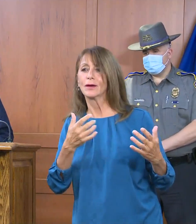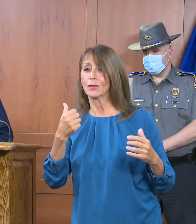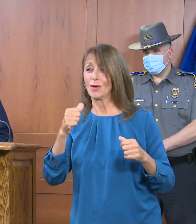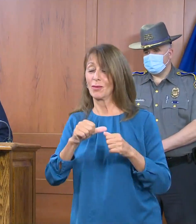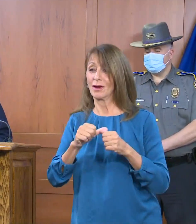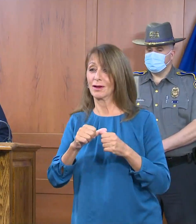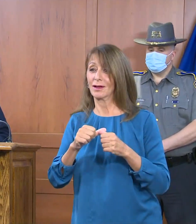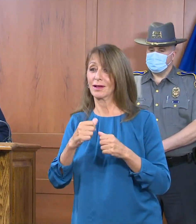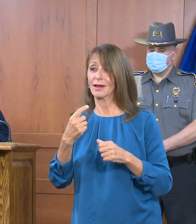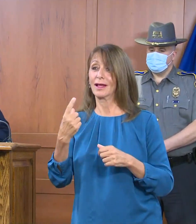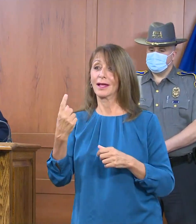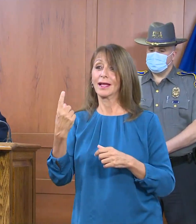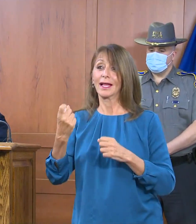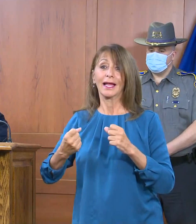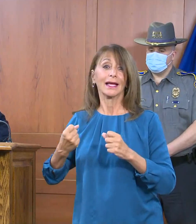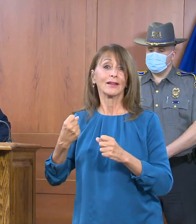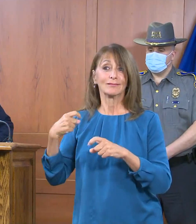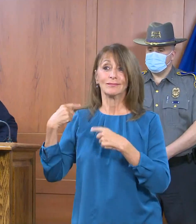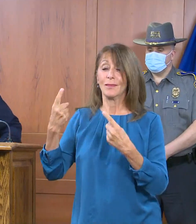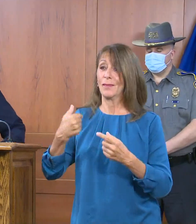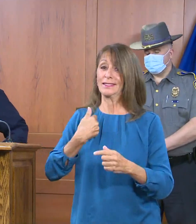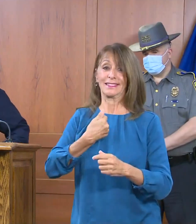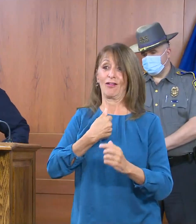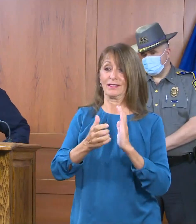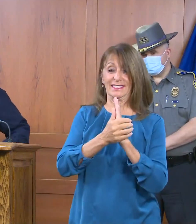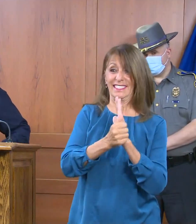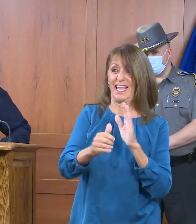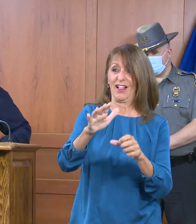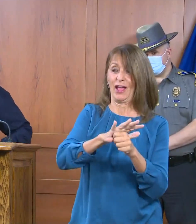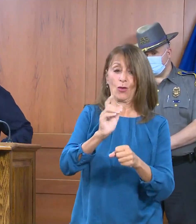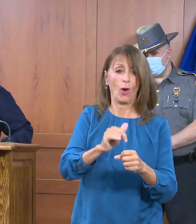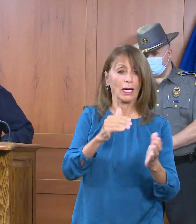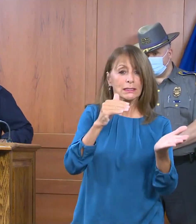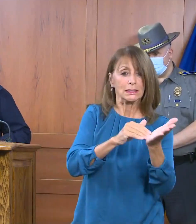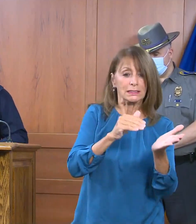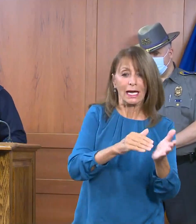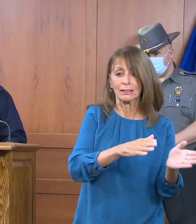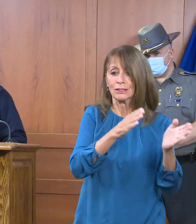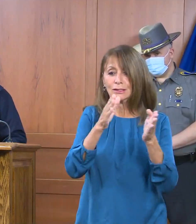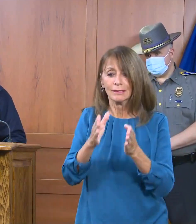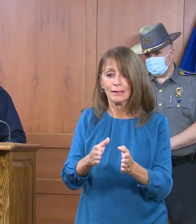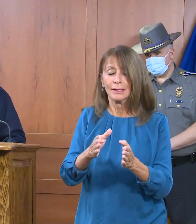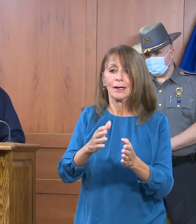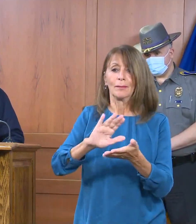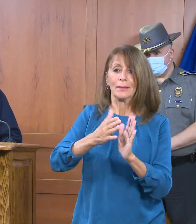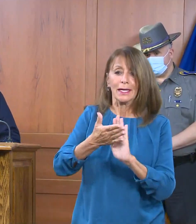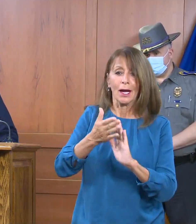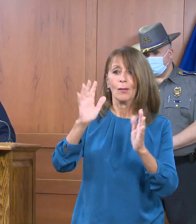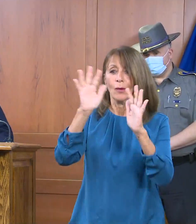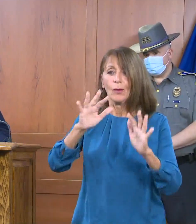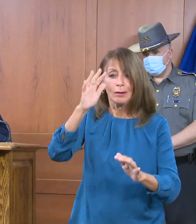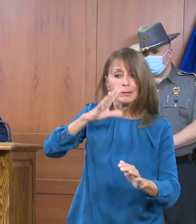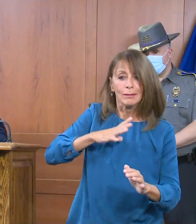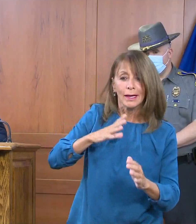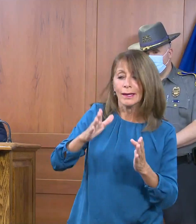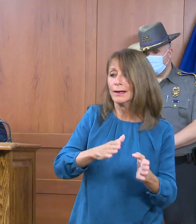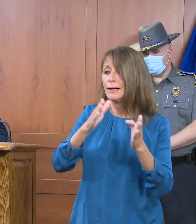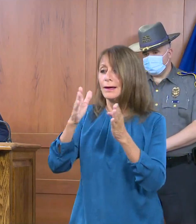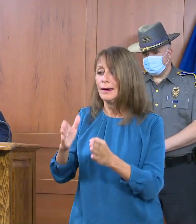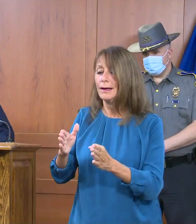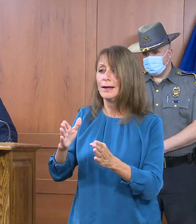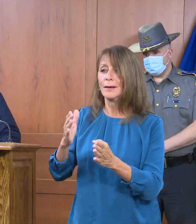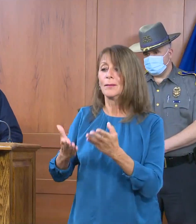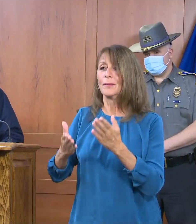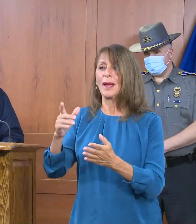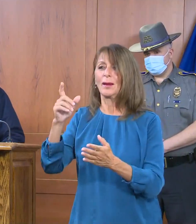been an amateur epidemiologist. Over the last week, I've been an amateur meteorologist. And Susan says